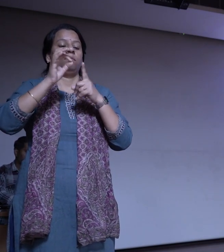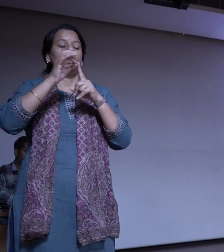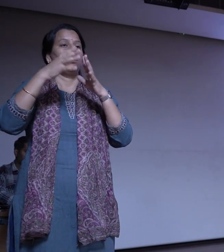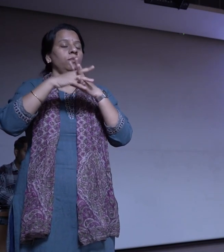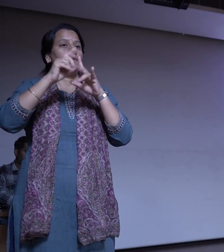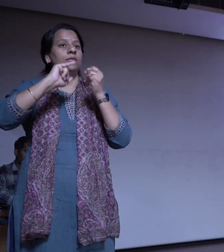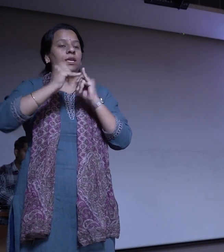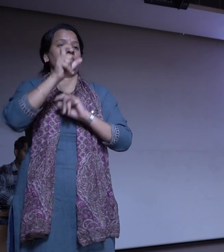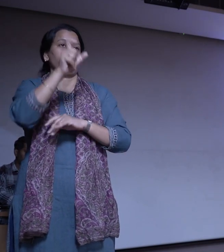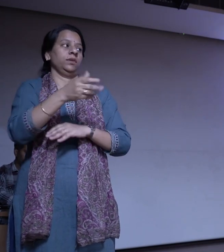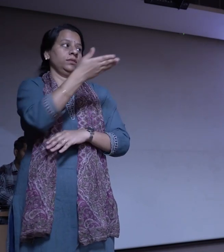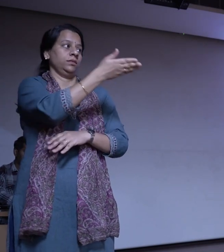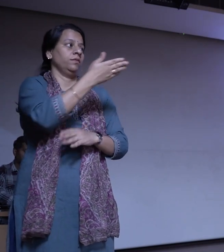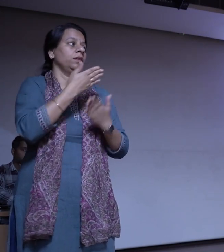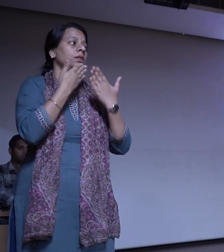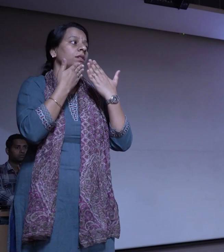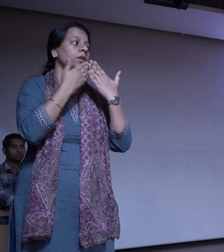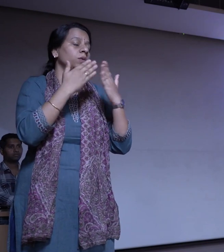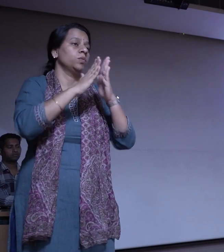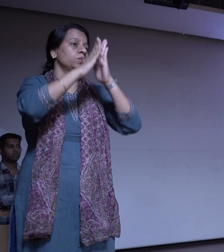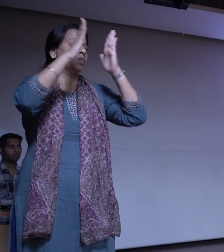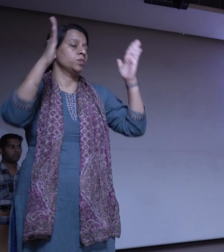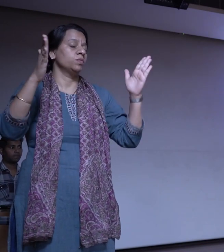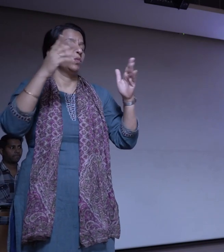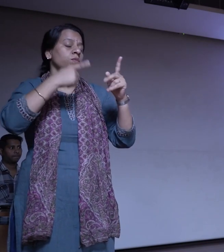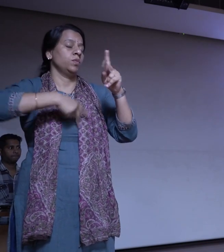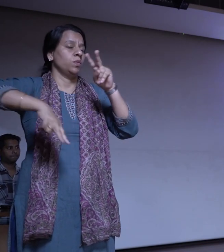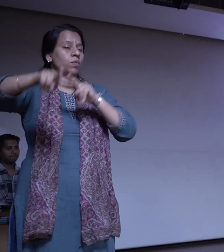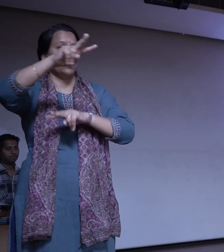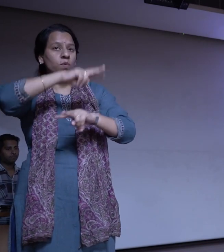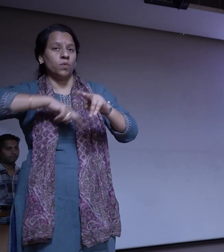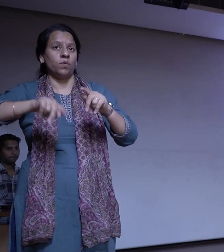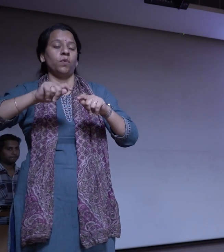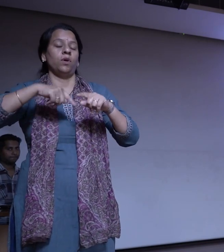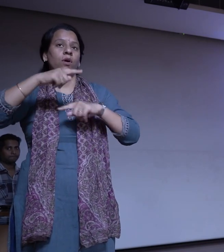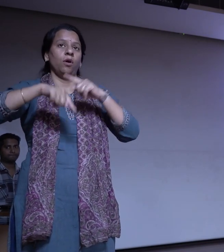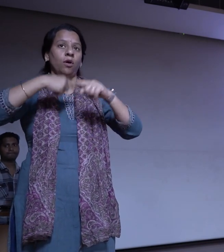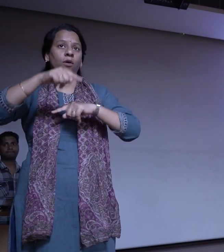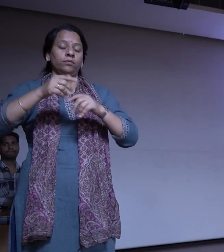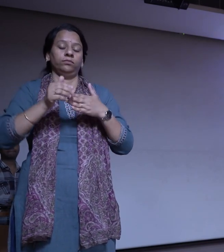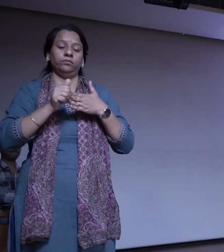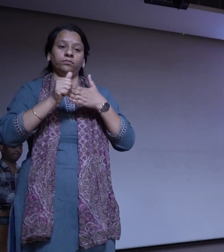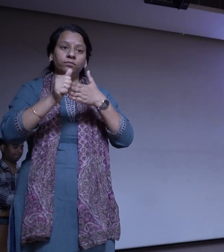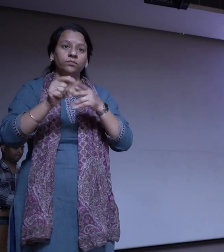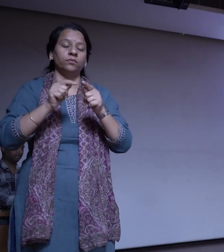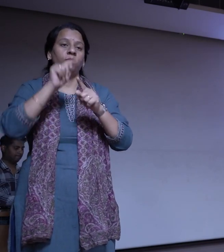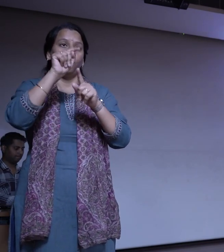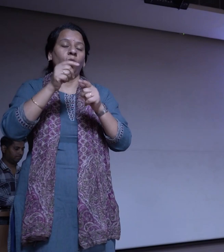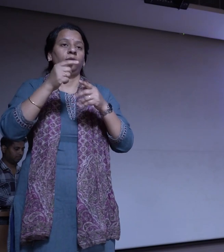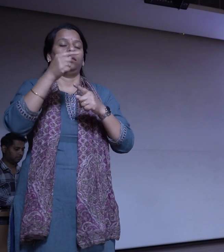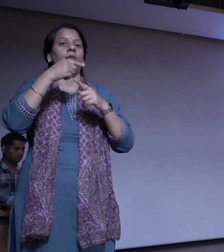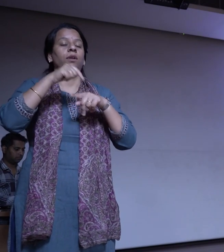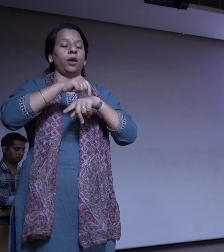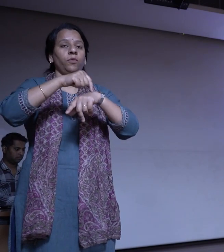G we sincerely thank you sir for conceptualizing and being the driving force behind this wonderful